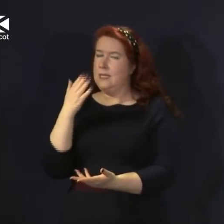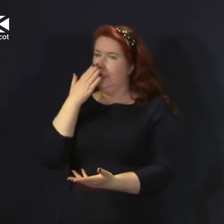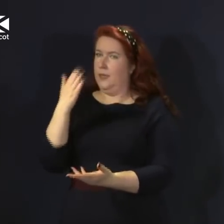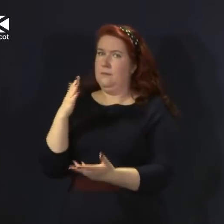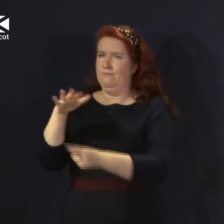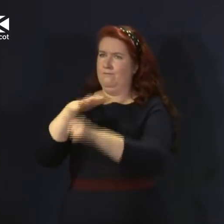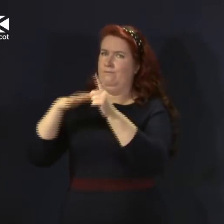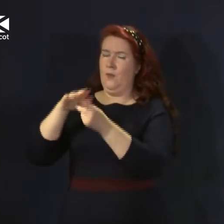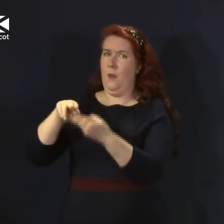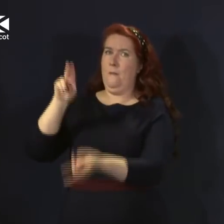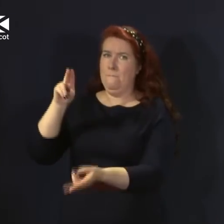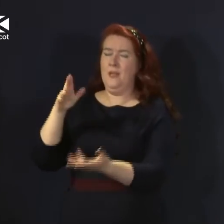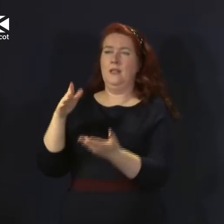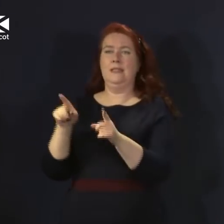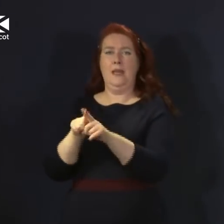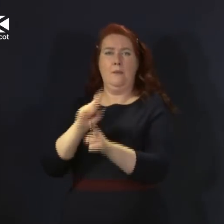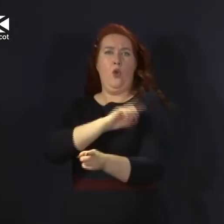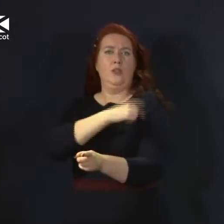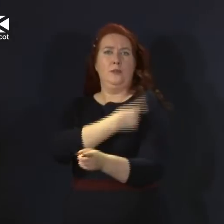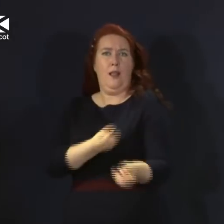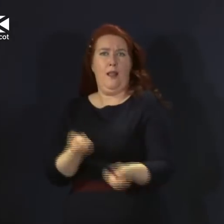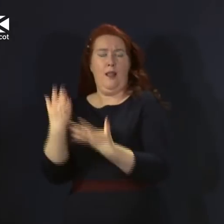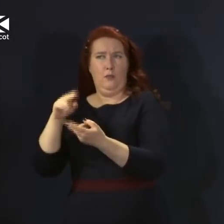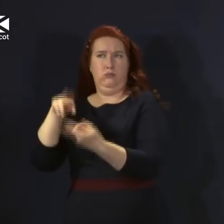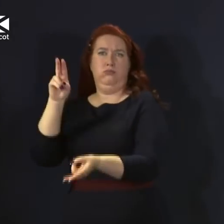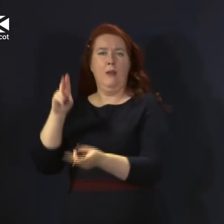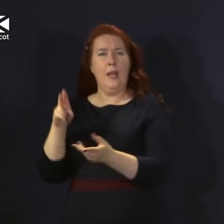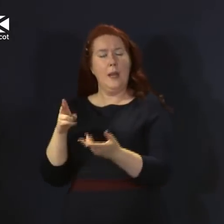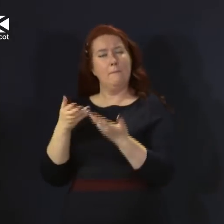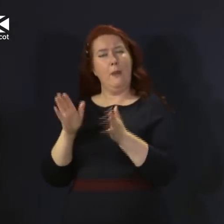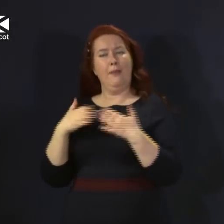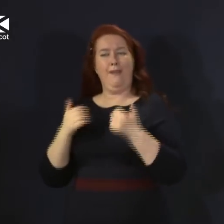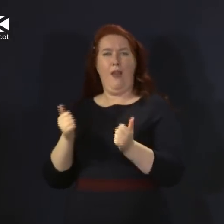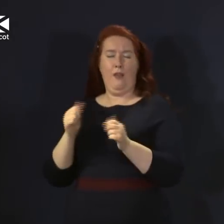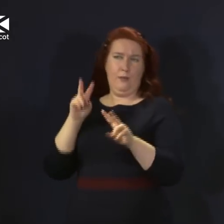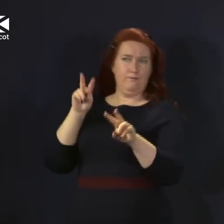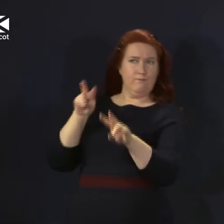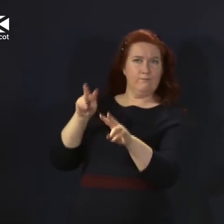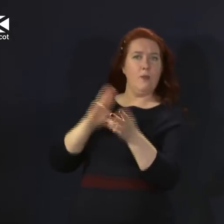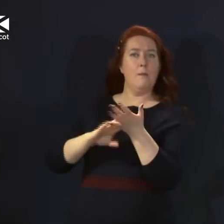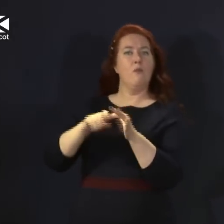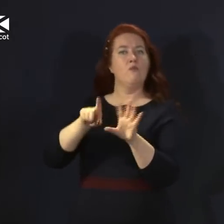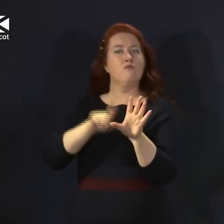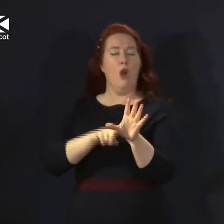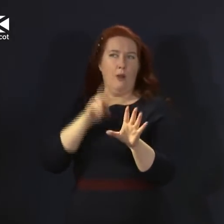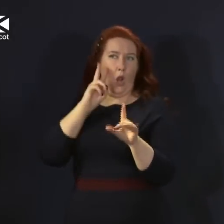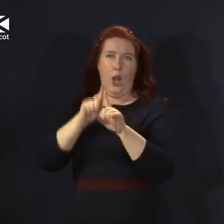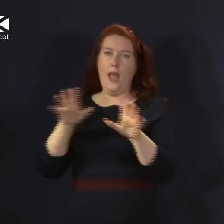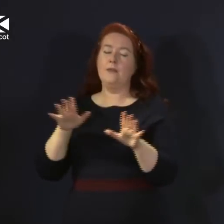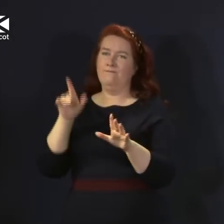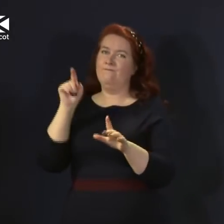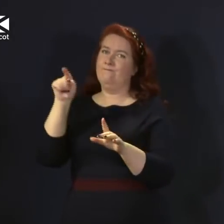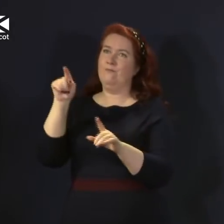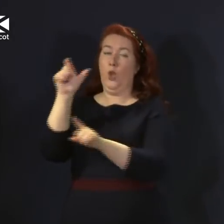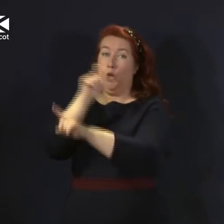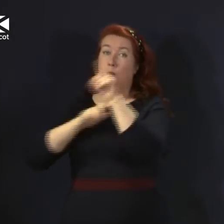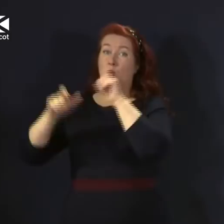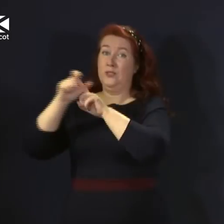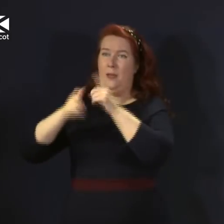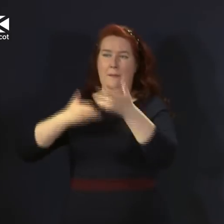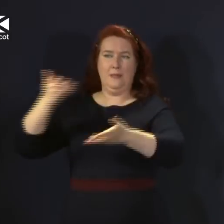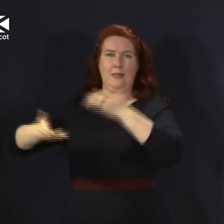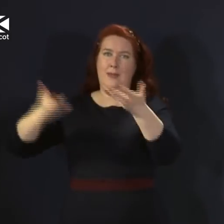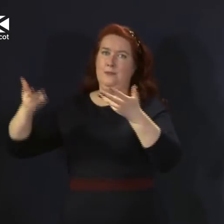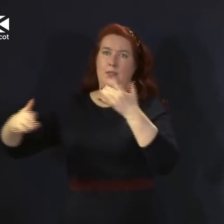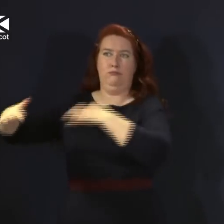in hospital admissions. Indeed, public health experts consider that Moray is currently experiencing widespread community transmission